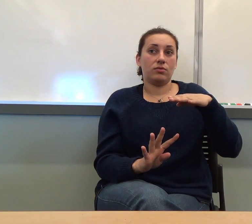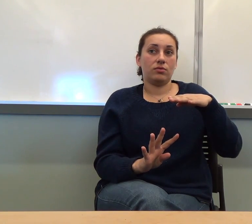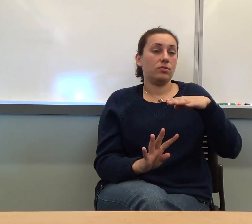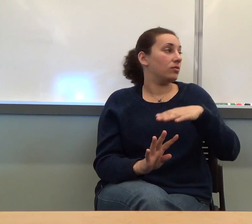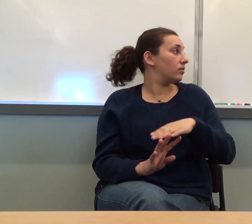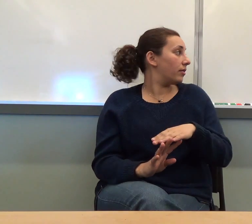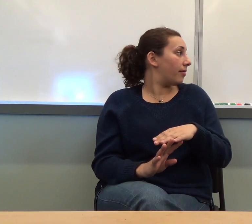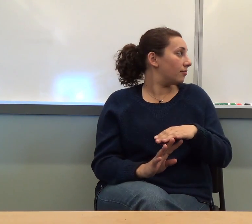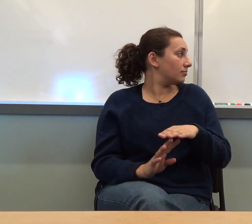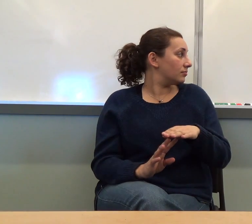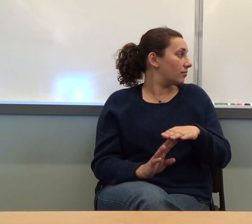Okay, this is